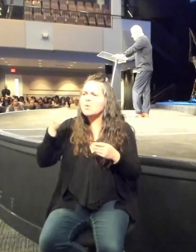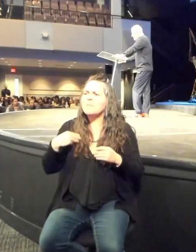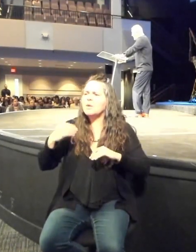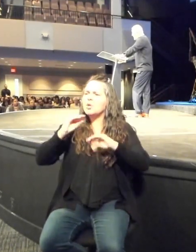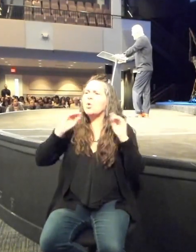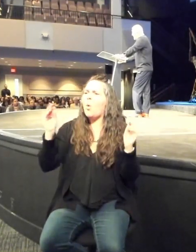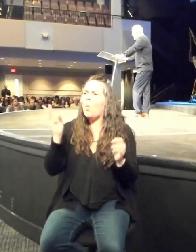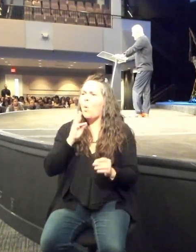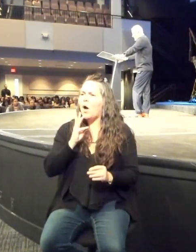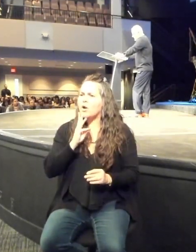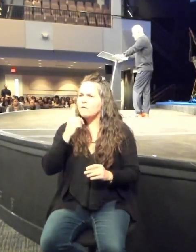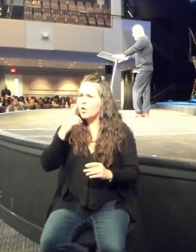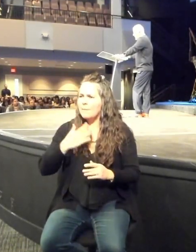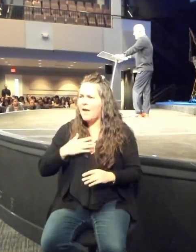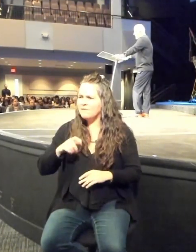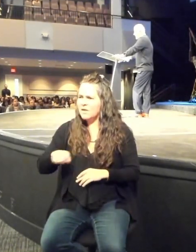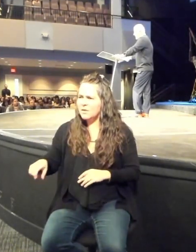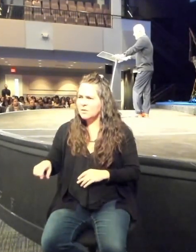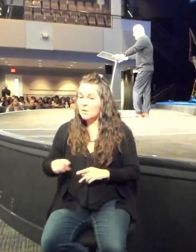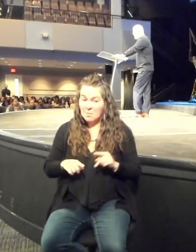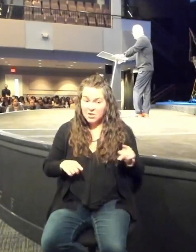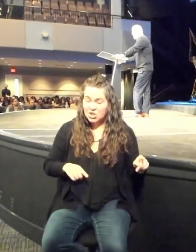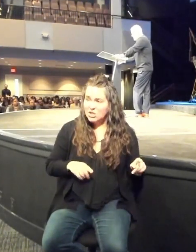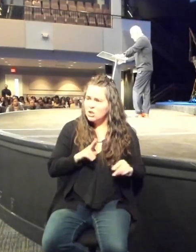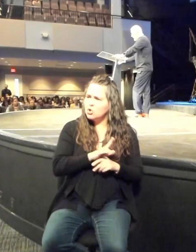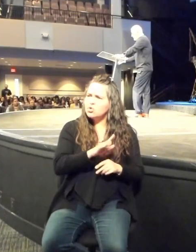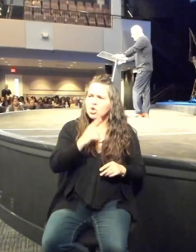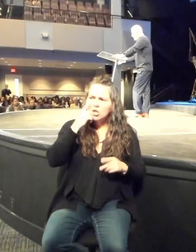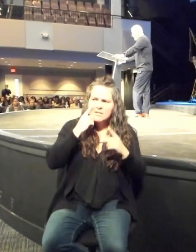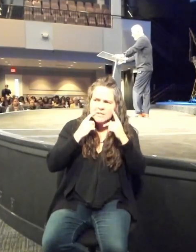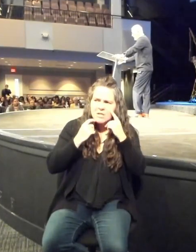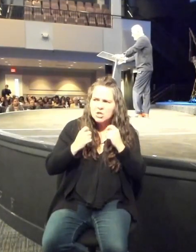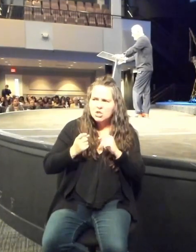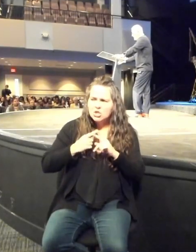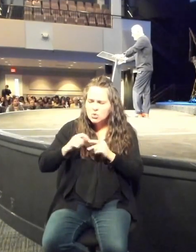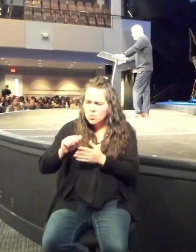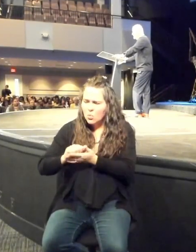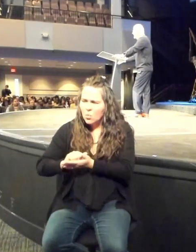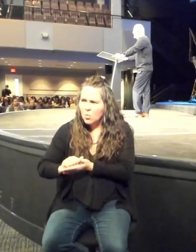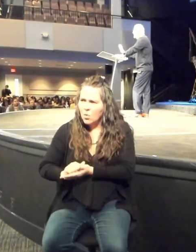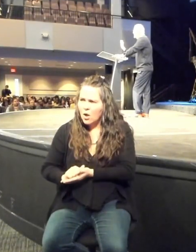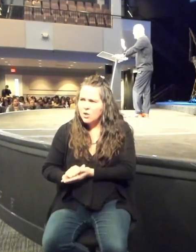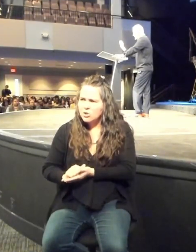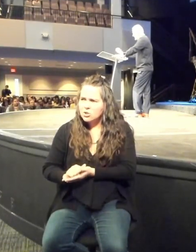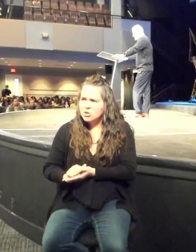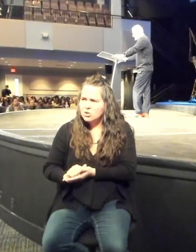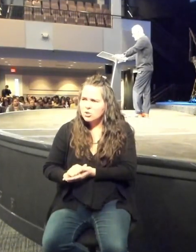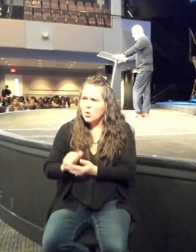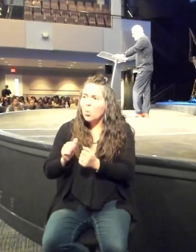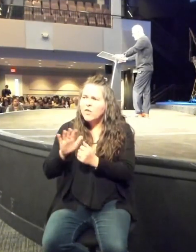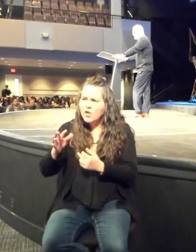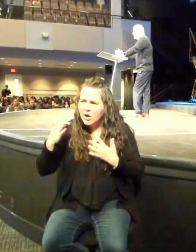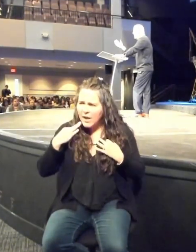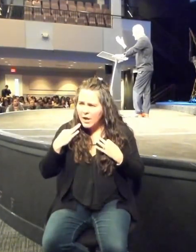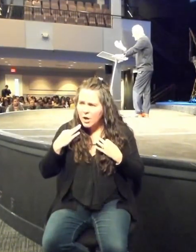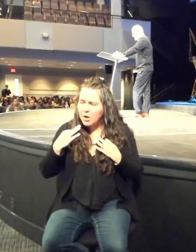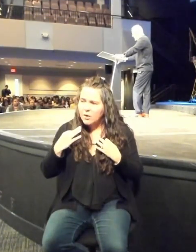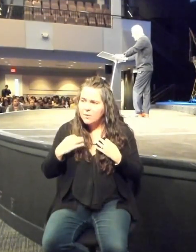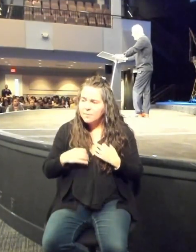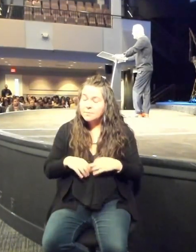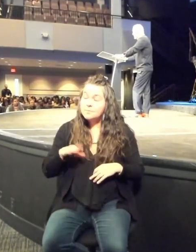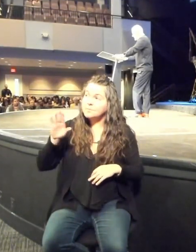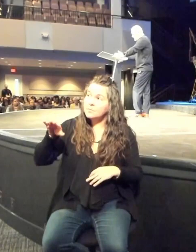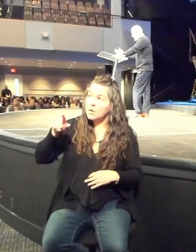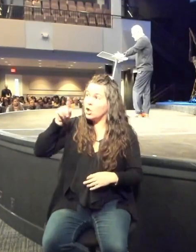feet. But she wet my feet with her tears and wiped them with her hair." Tenderness. "You did not give me